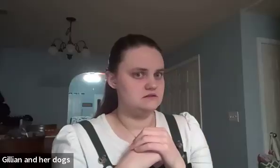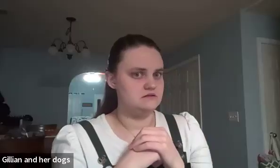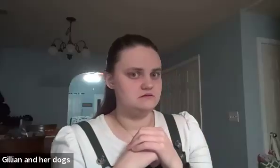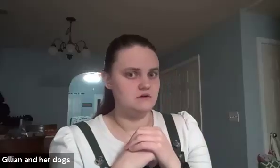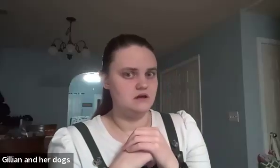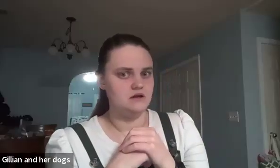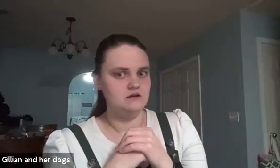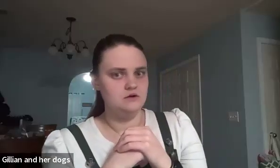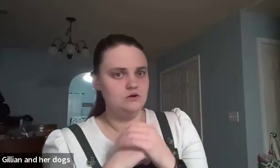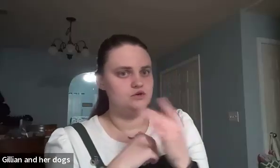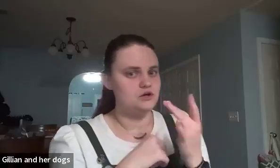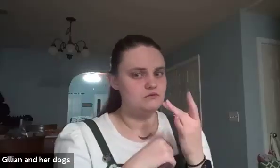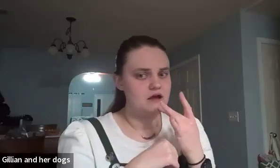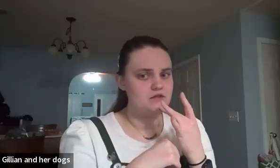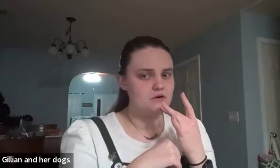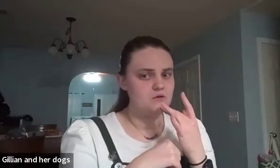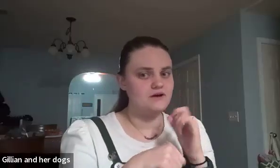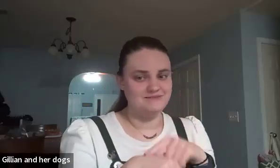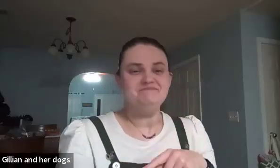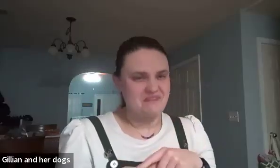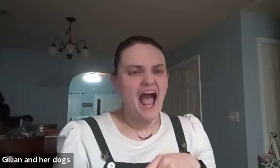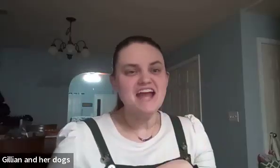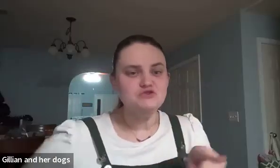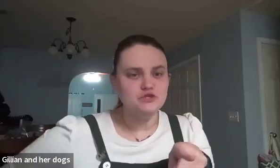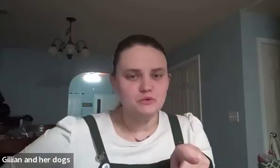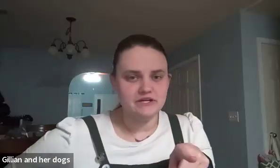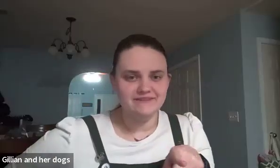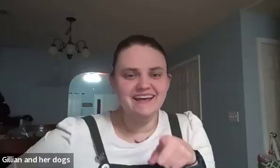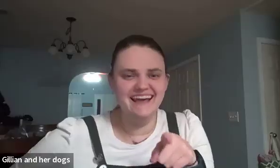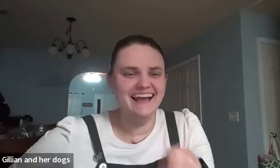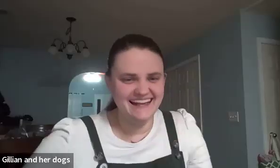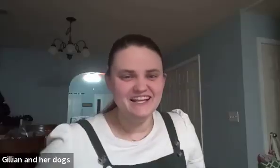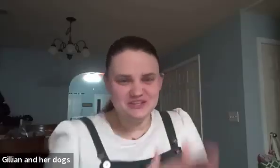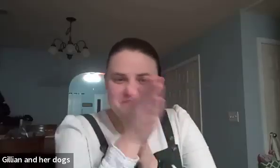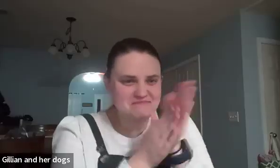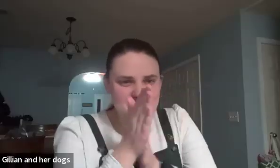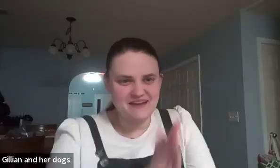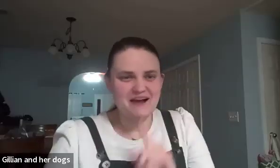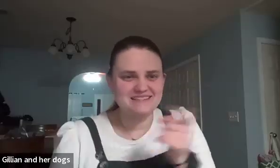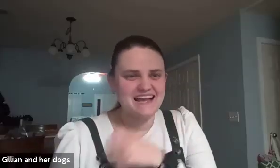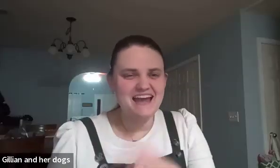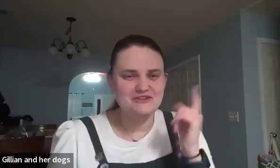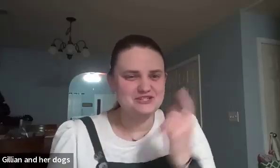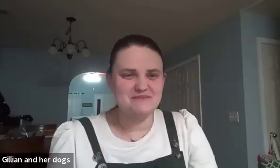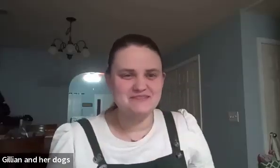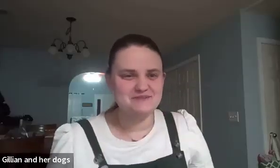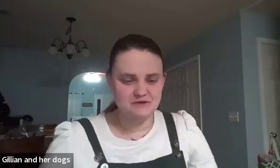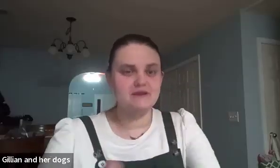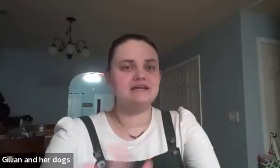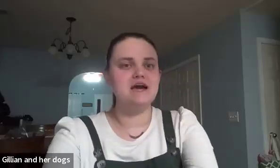signs, okay? Which y'all rather work on. I knew you would. You've been motivated. I was like, I know there's some of these people are gonna be like,